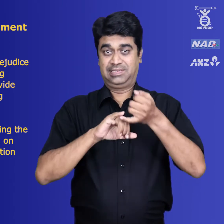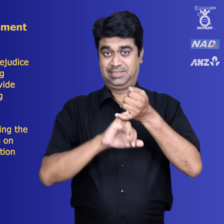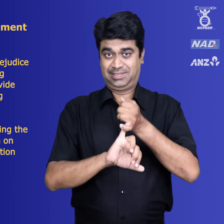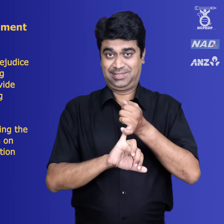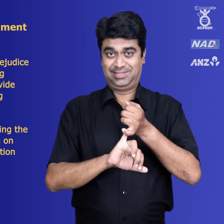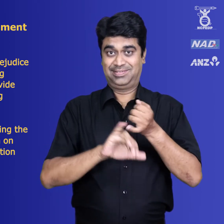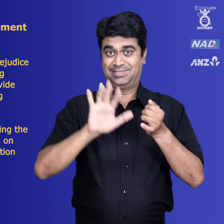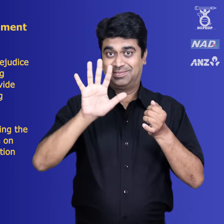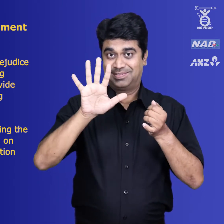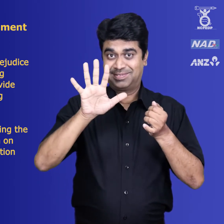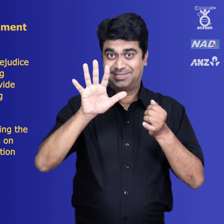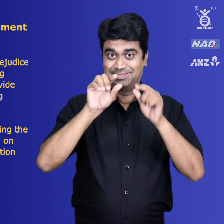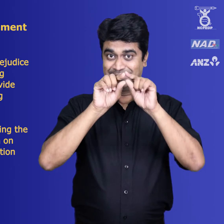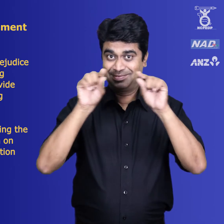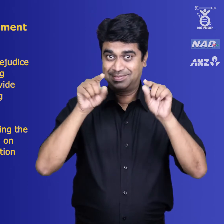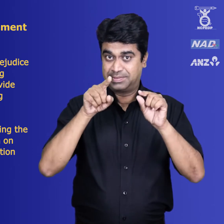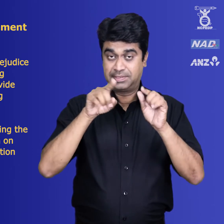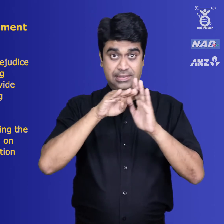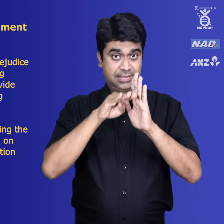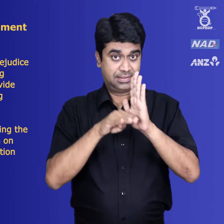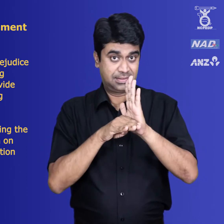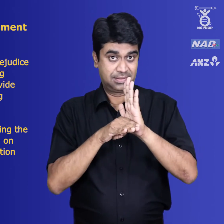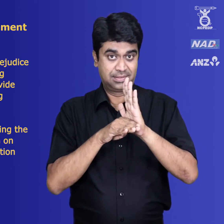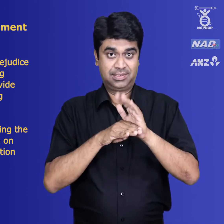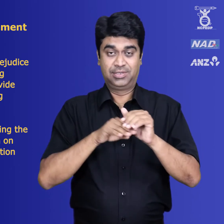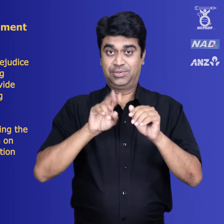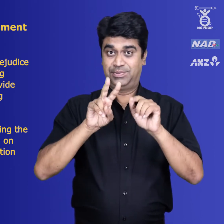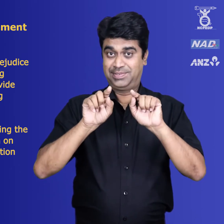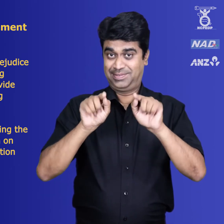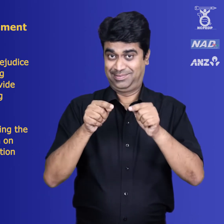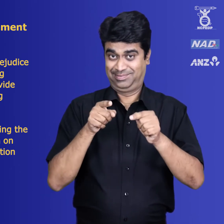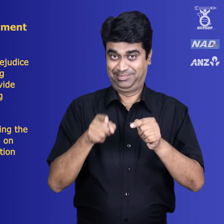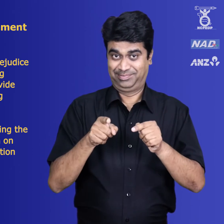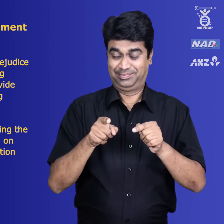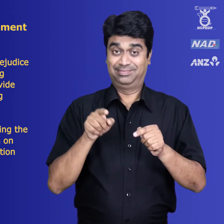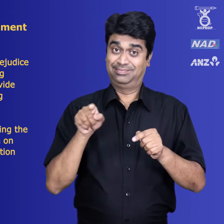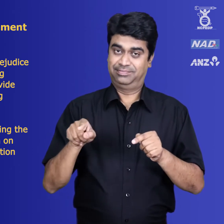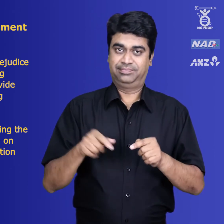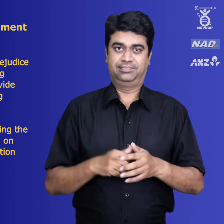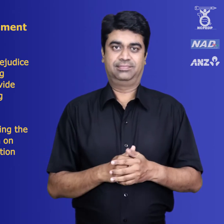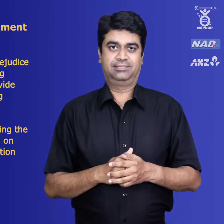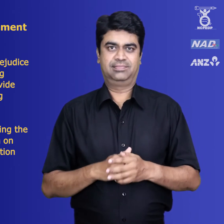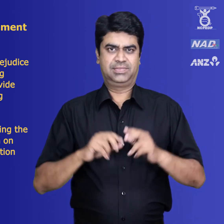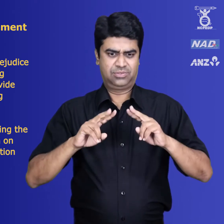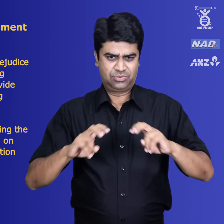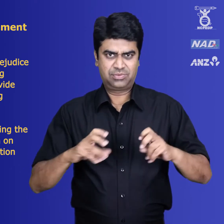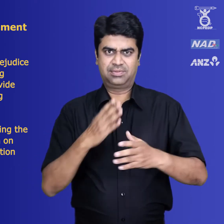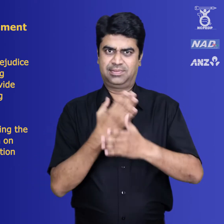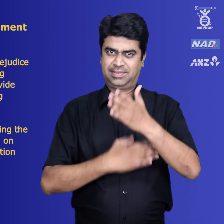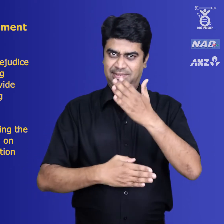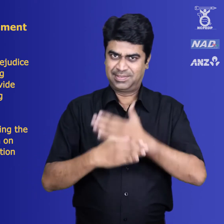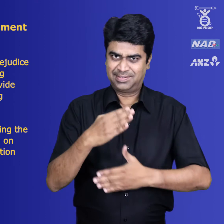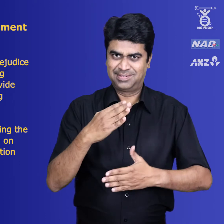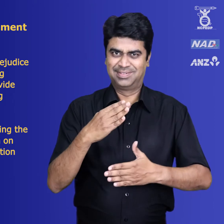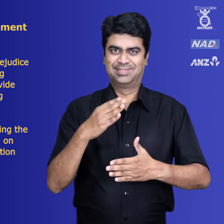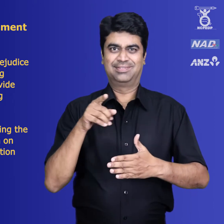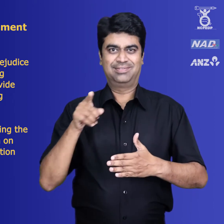the manner of constituting the Committee for Research on Disability under subsection 2 of